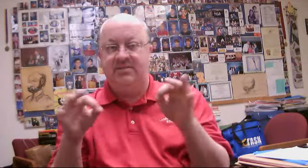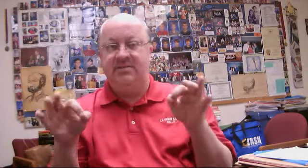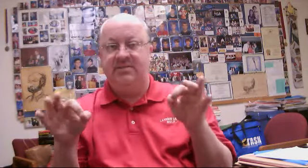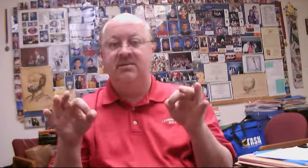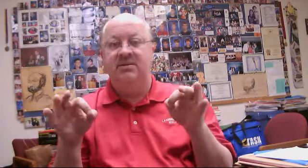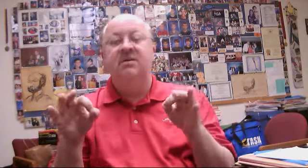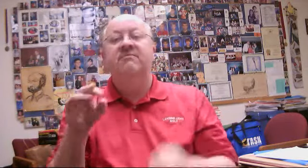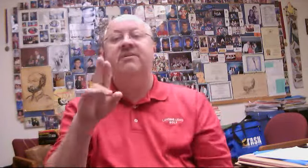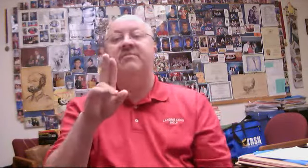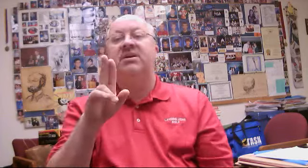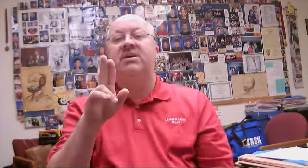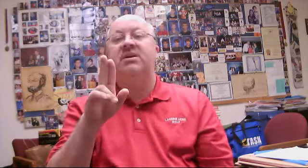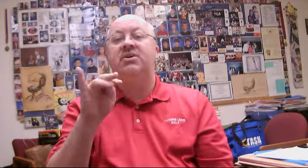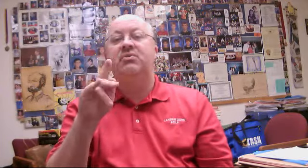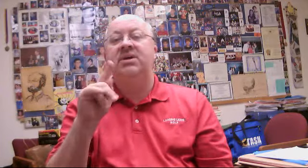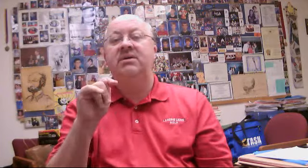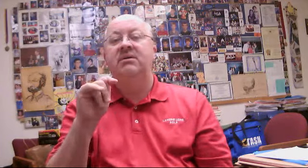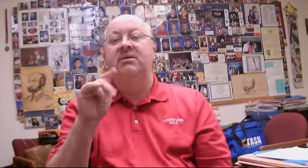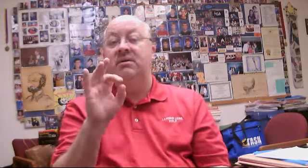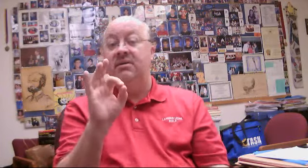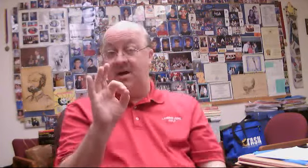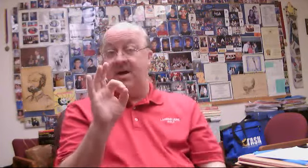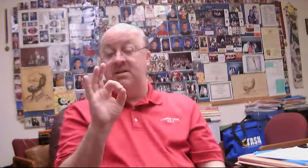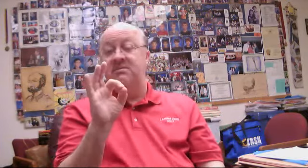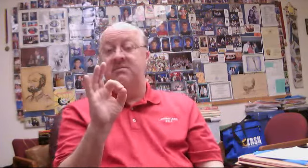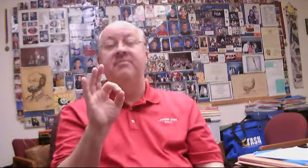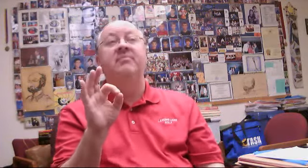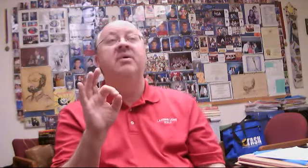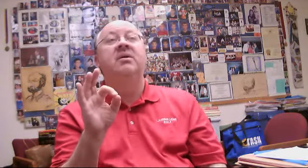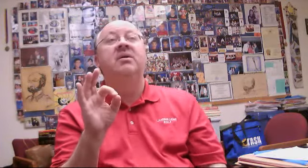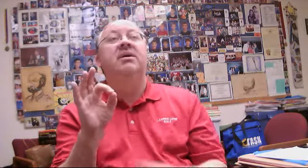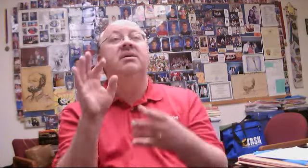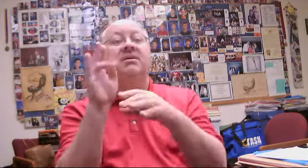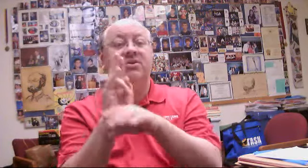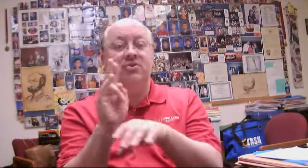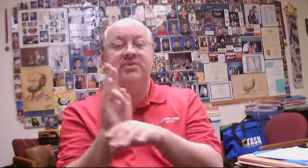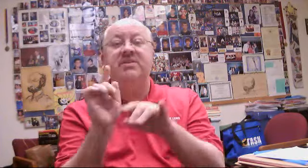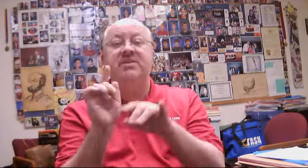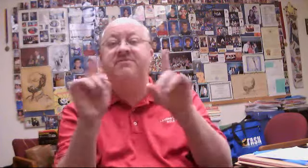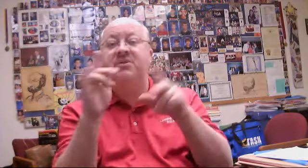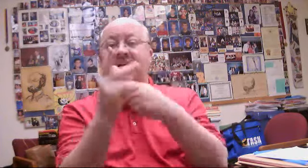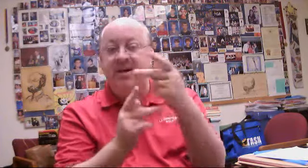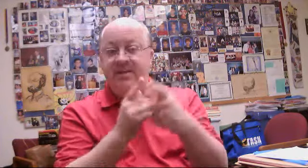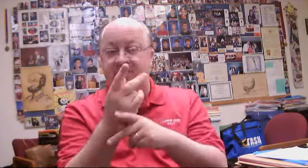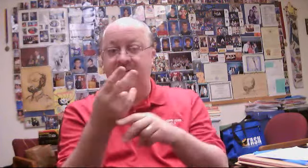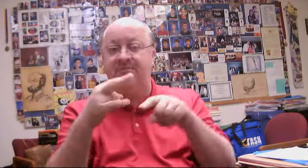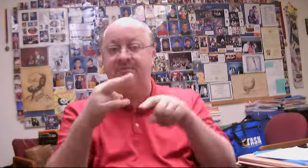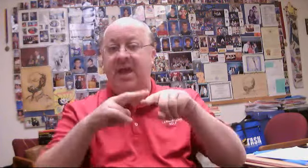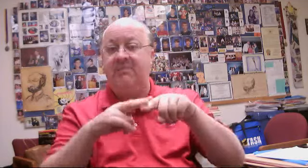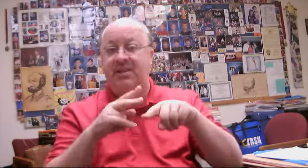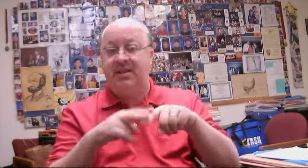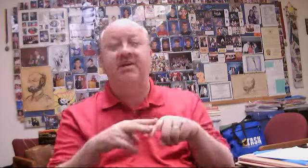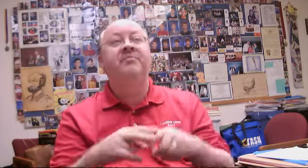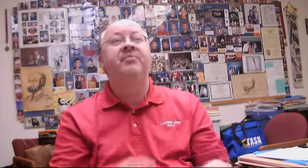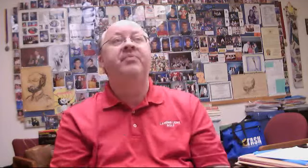sentences from the Unit 9 using the different kinds of vocabulary.